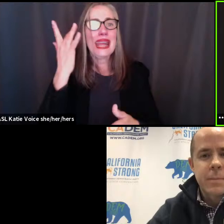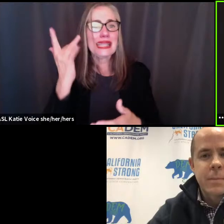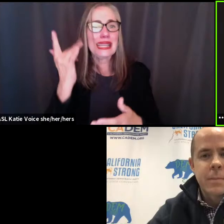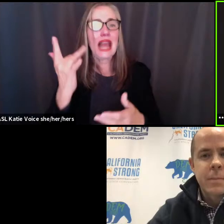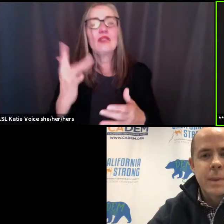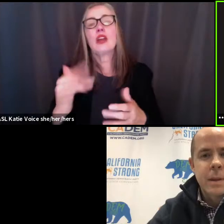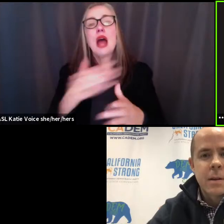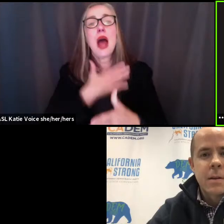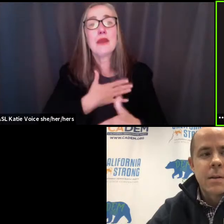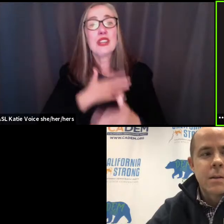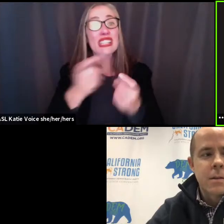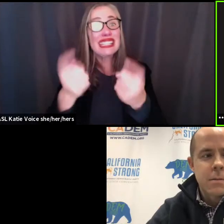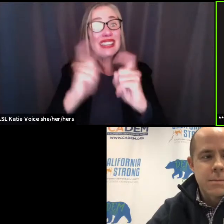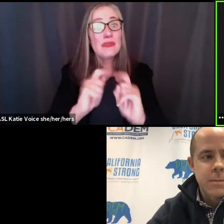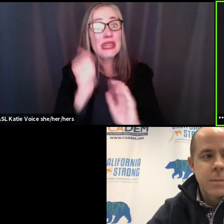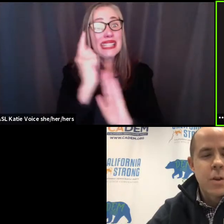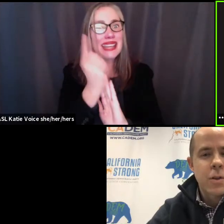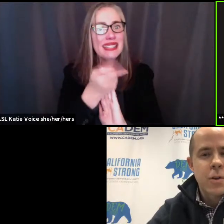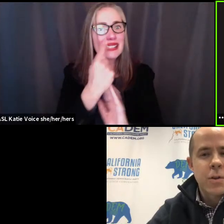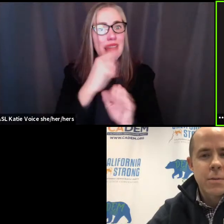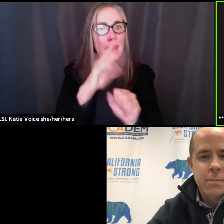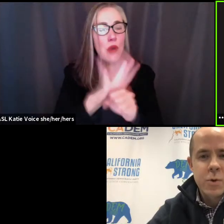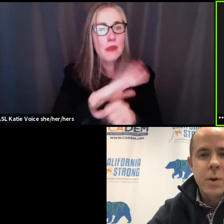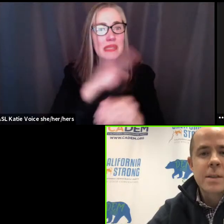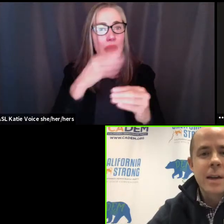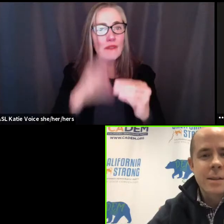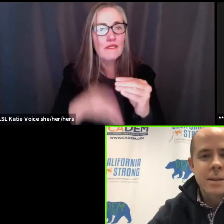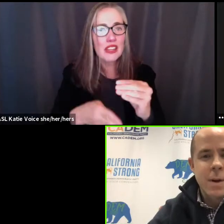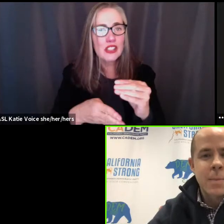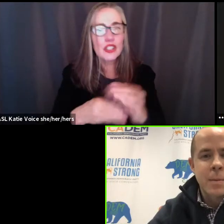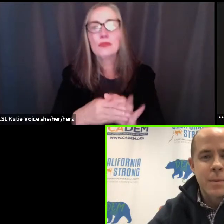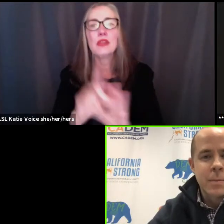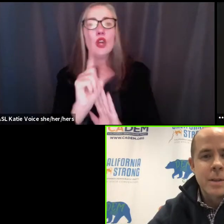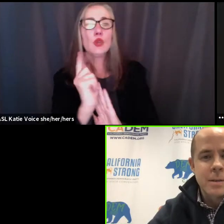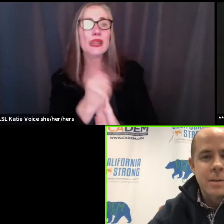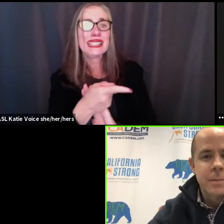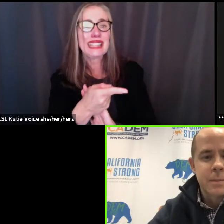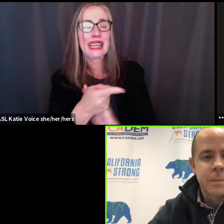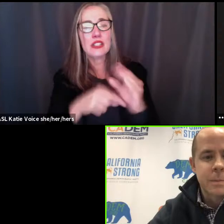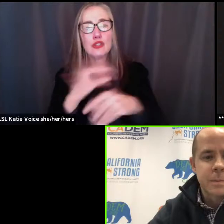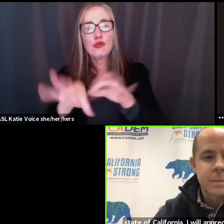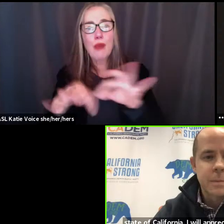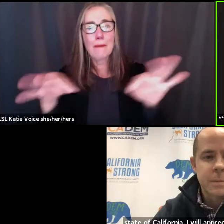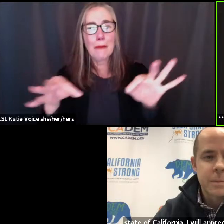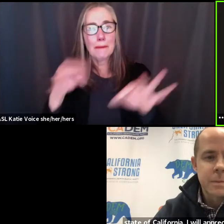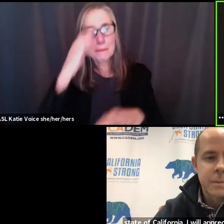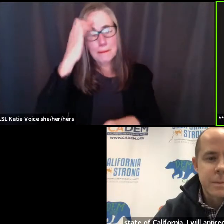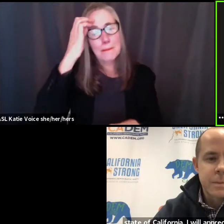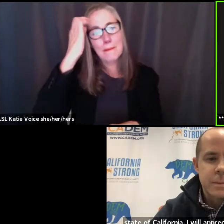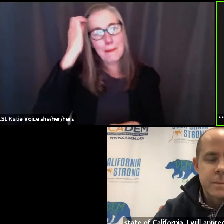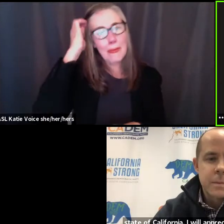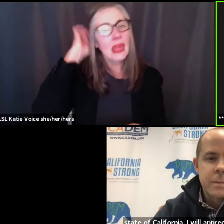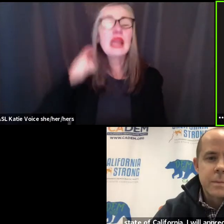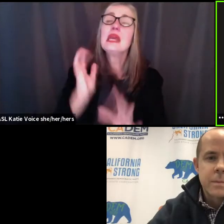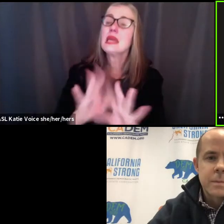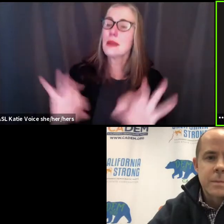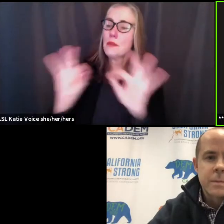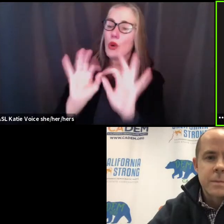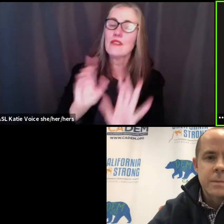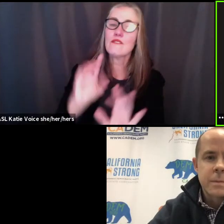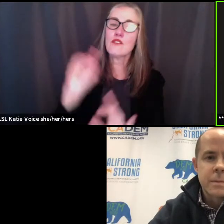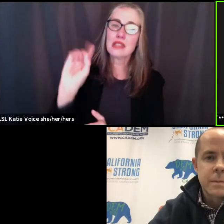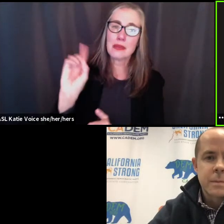appreciate if you allow me just 30 seconds. I promise you I'll finish. 20 seconds to wrap up, please. Okay. What's really important for Democrats